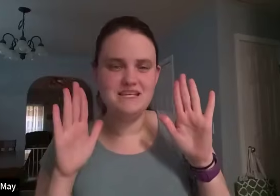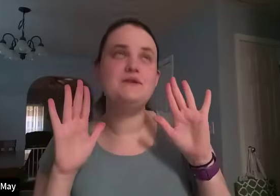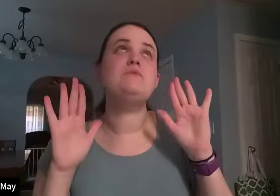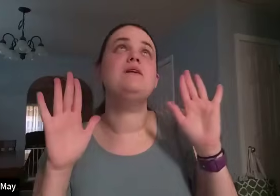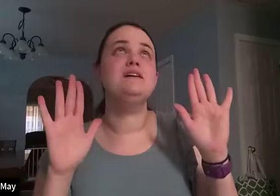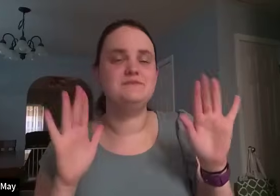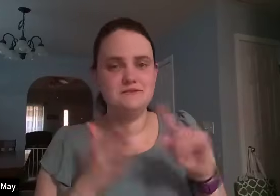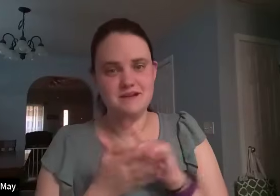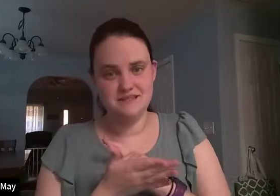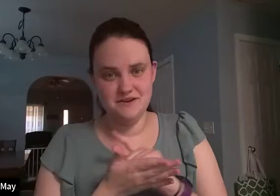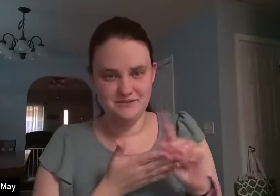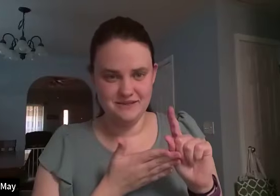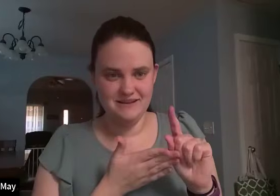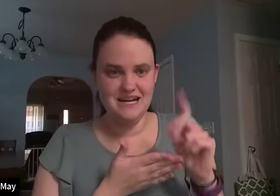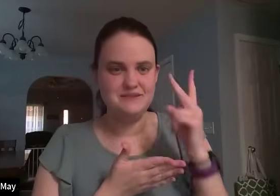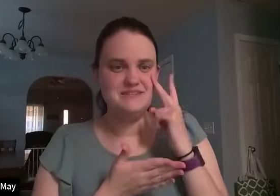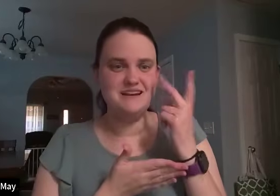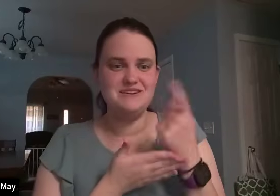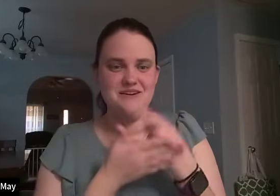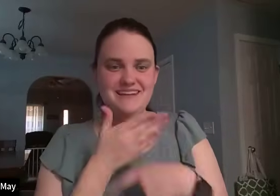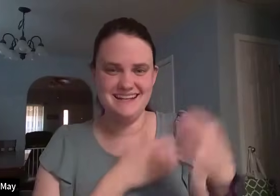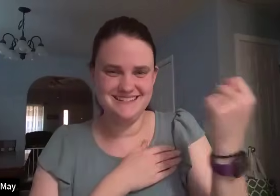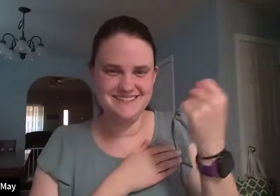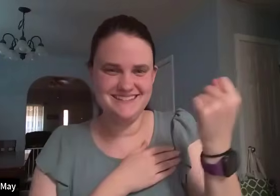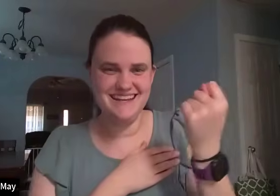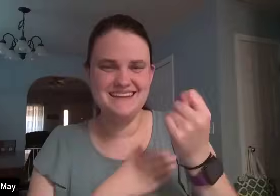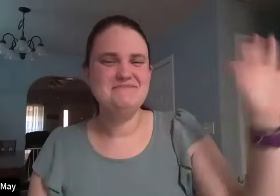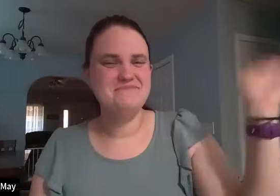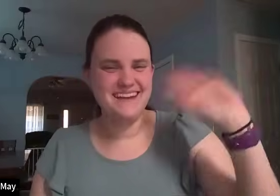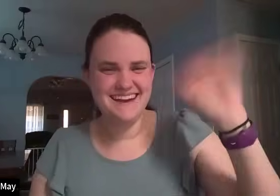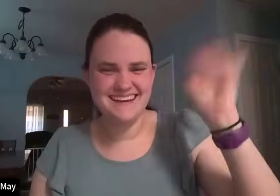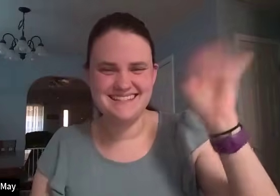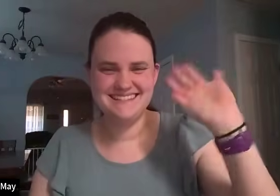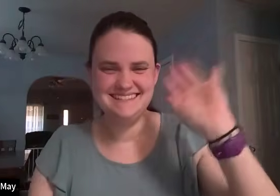have a wonderful rest of y'all's week, and I will see you guys all next Tuesday. Bye, guys.